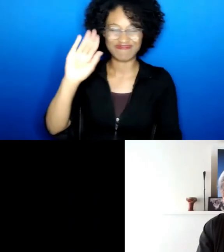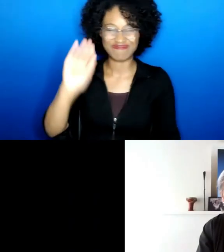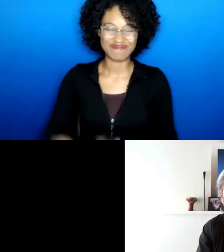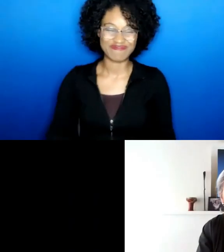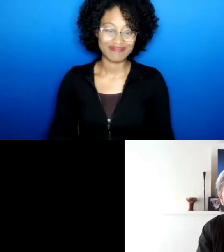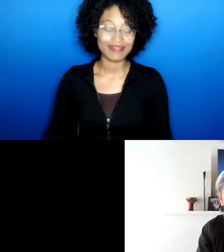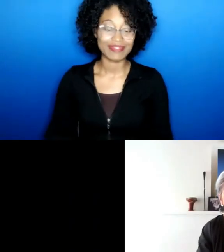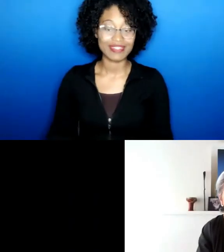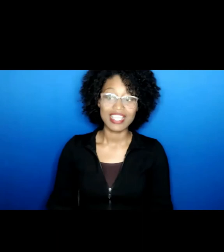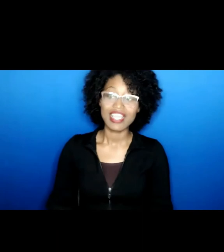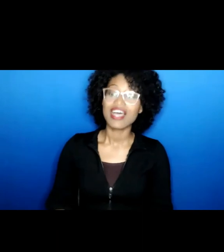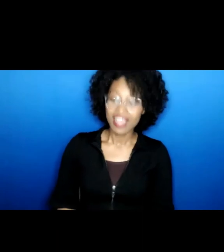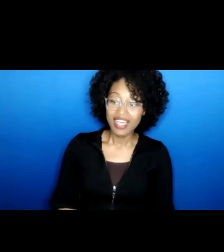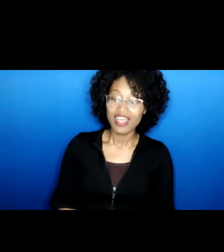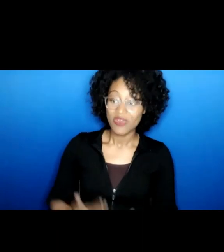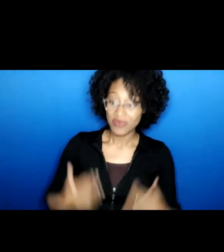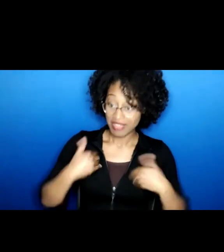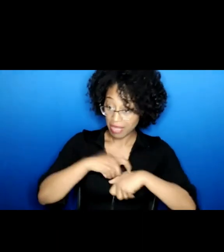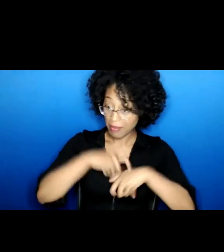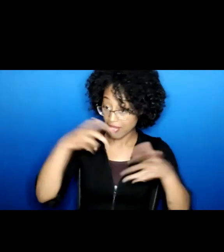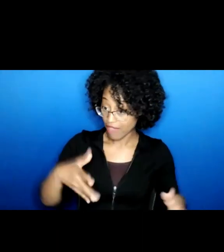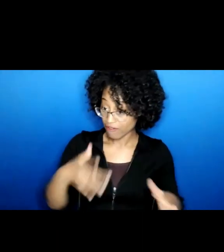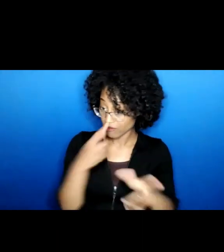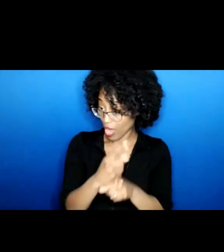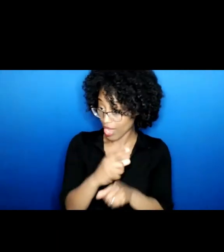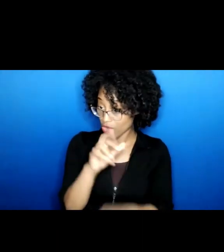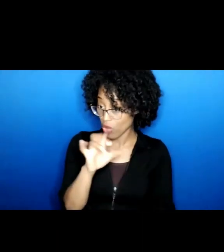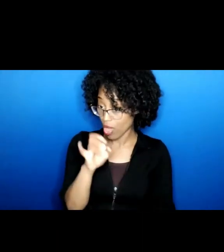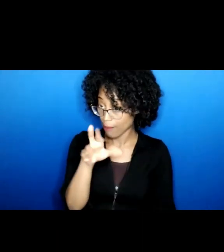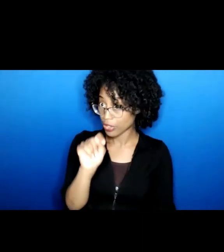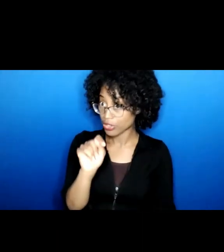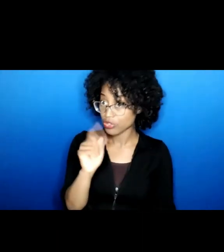Well, we have some time. Robert, would you join me, please?